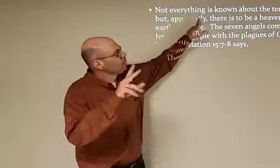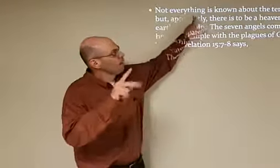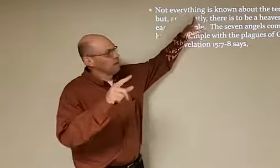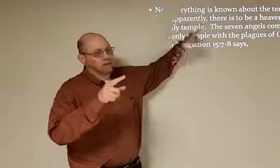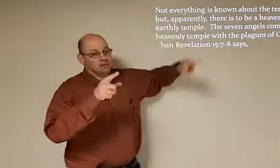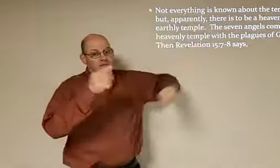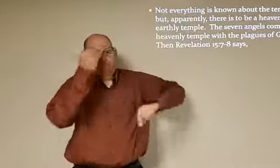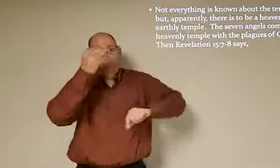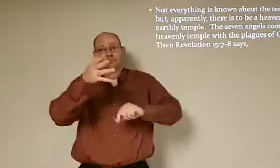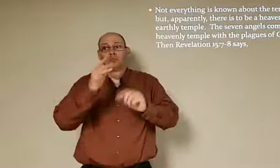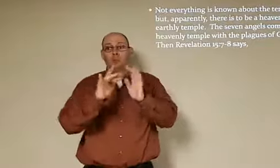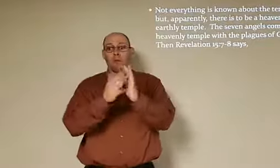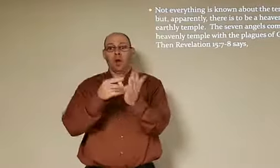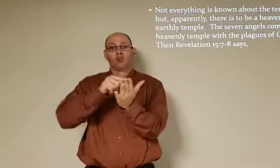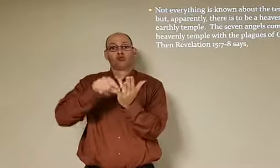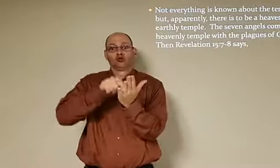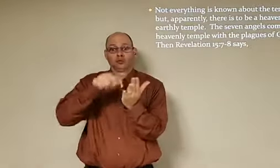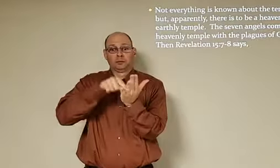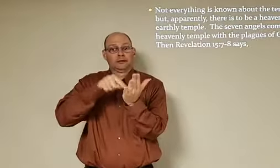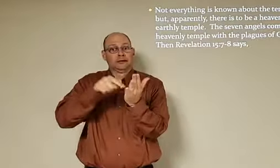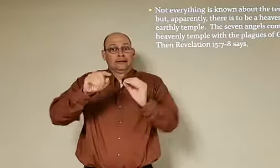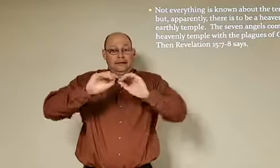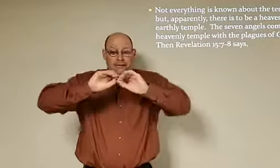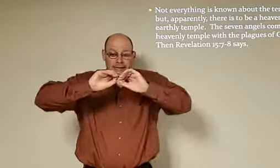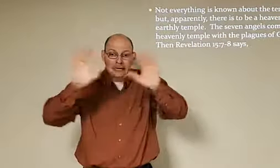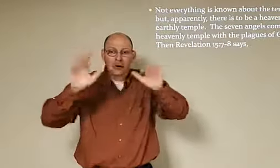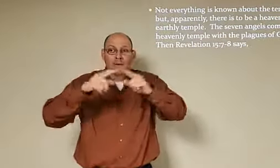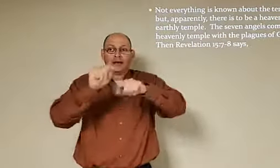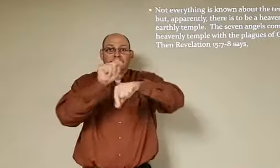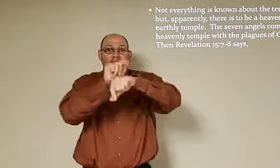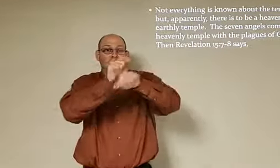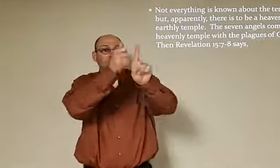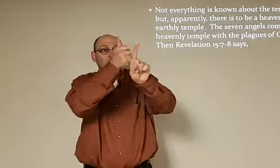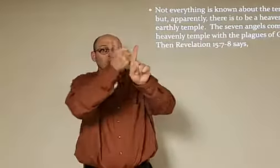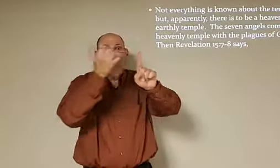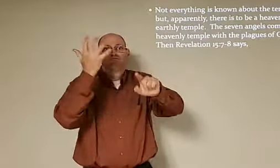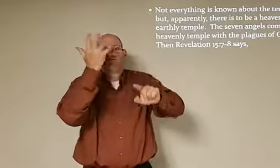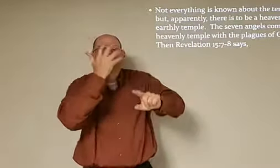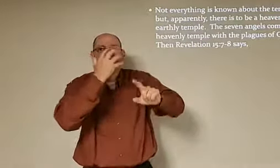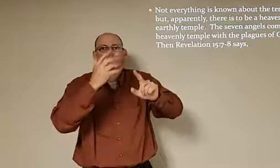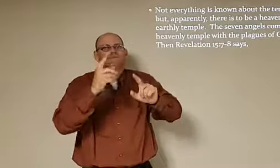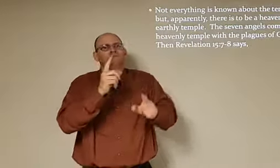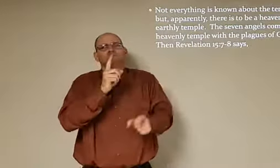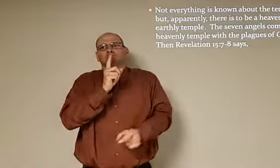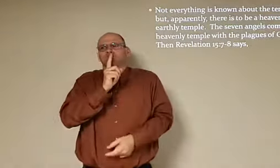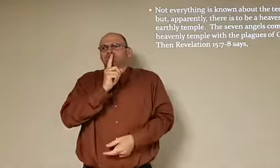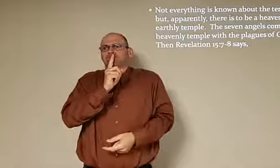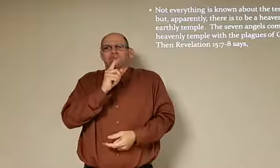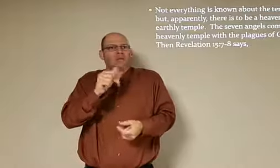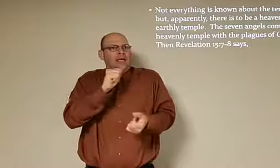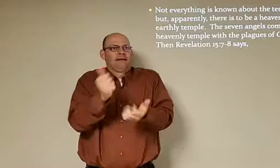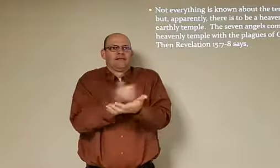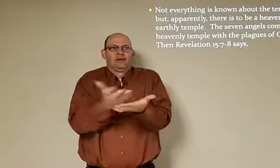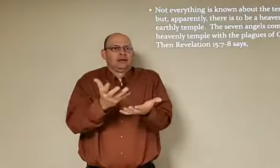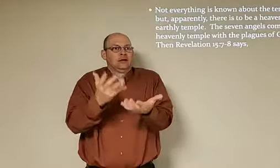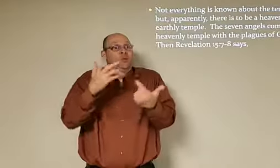So just a little commentary. In the Bible, the scripture, it's not very clear. It's not